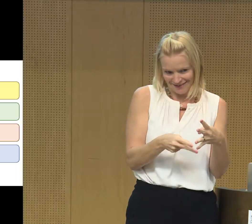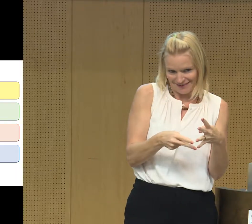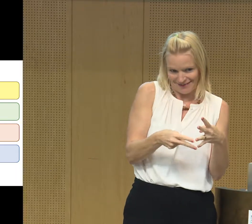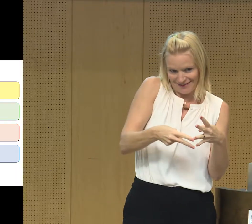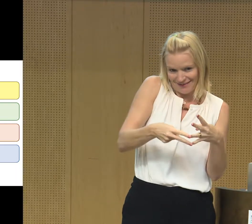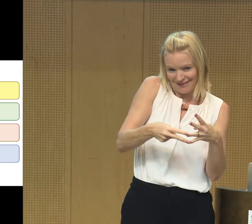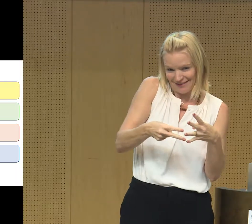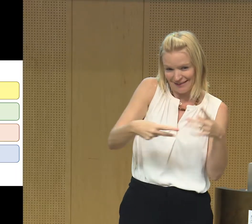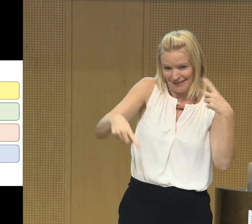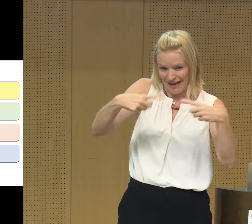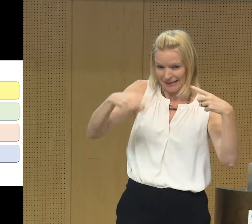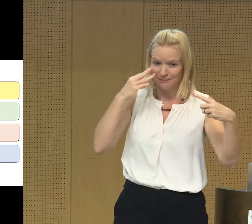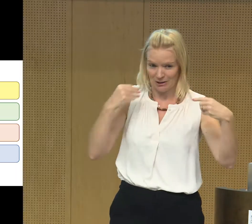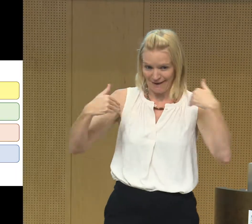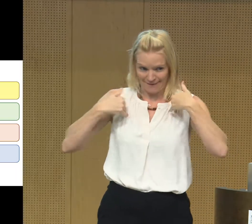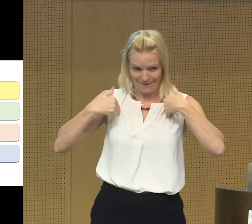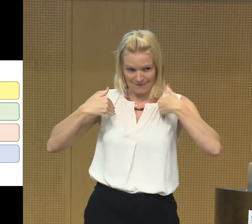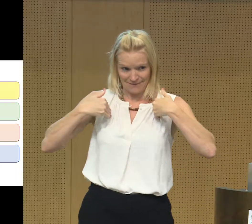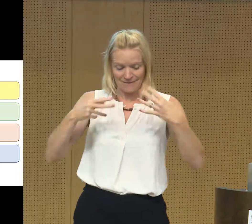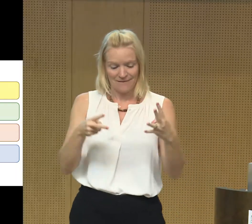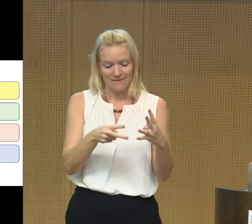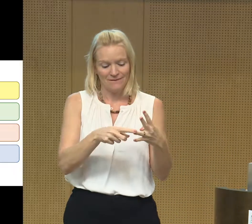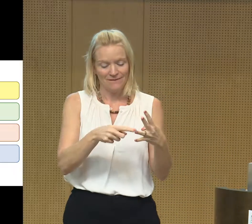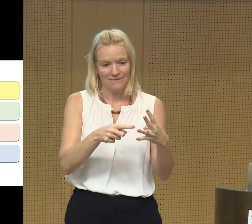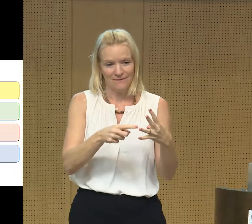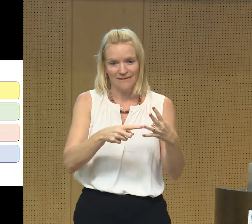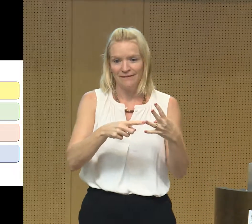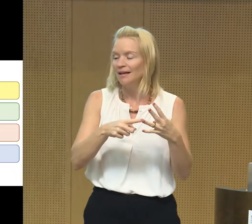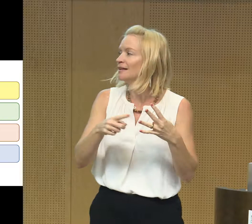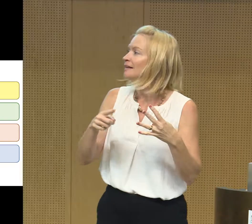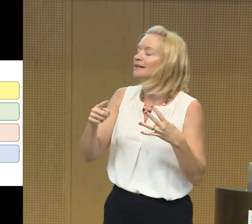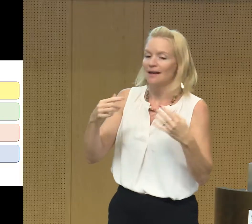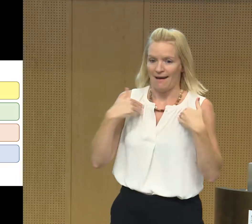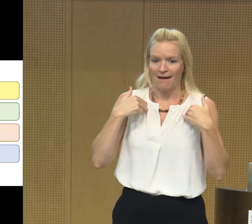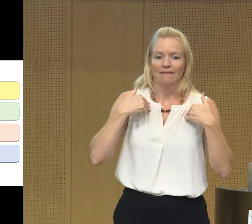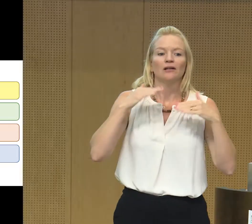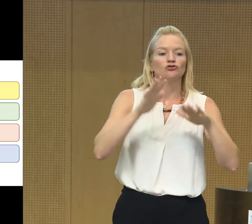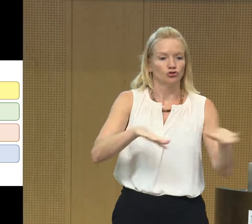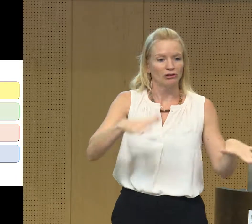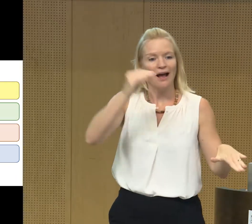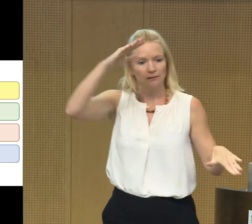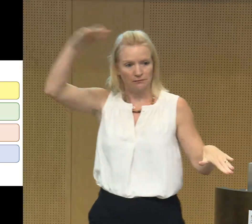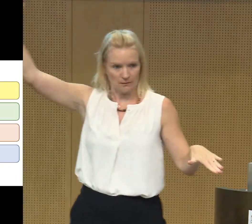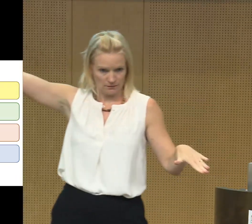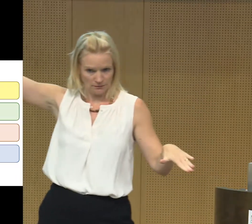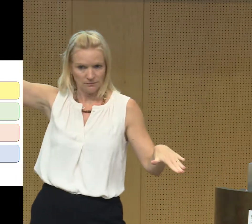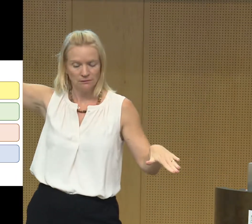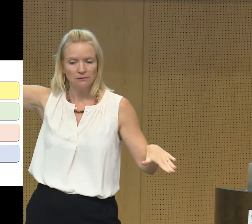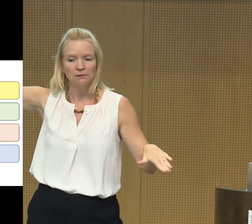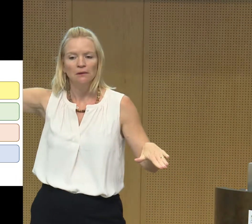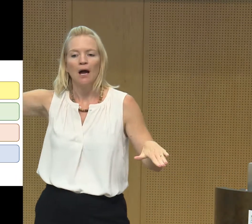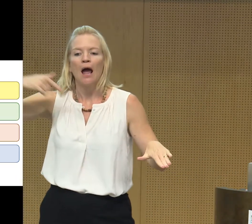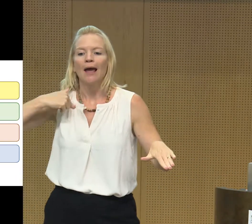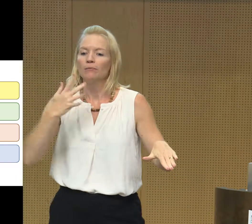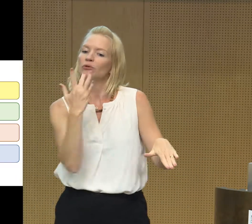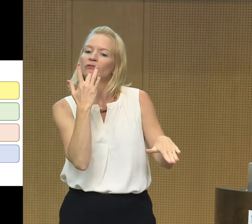eye behavior. People who have experience with sign language. So we use children and adults in these